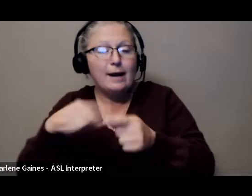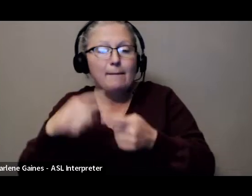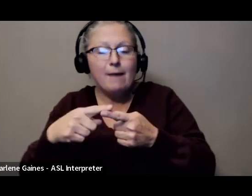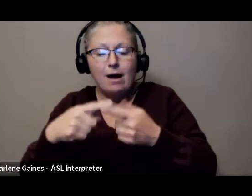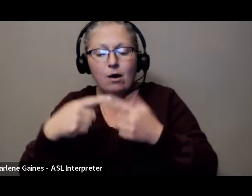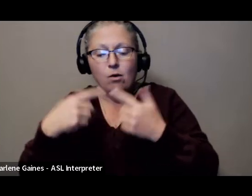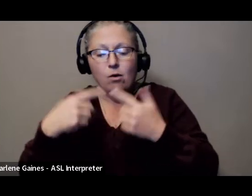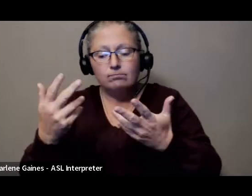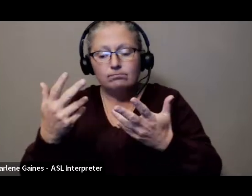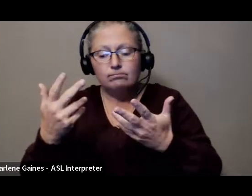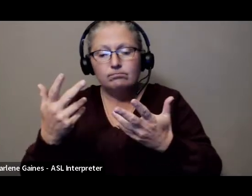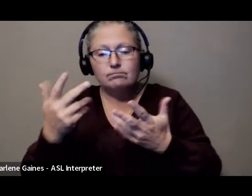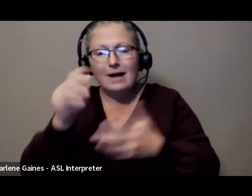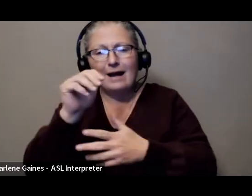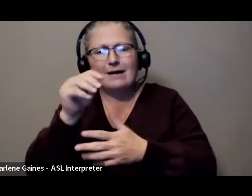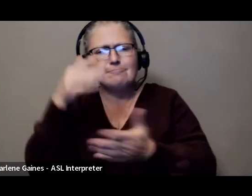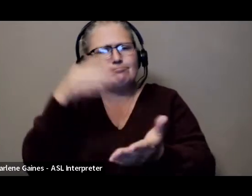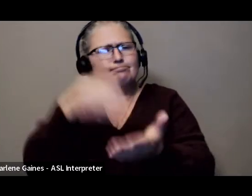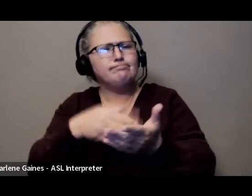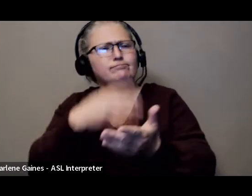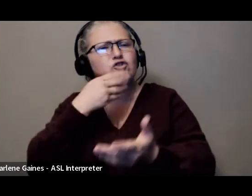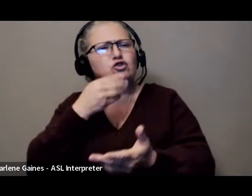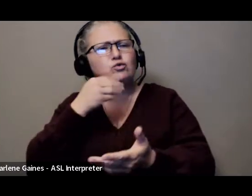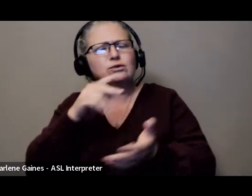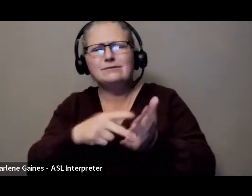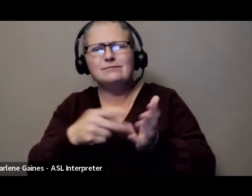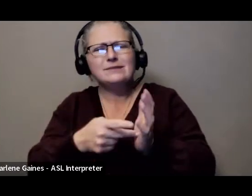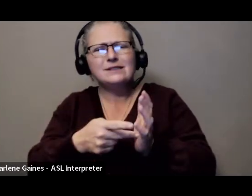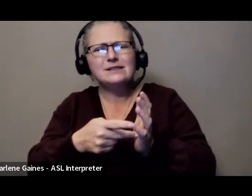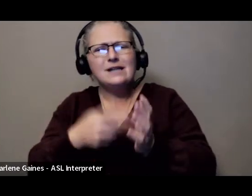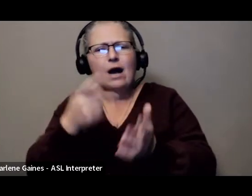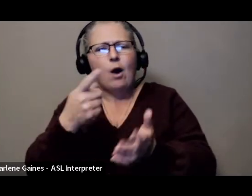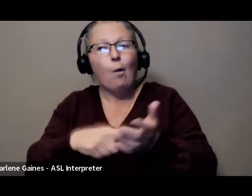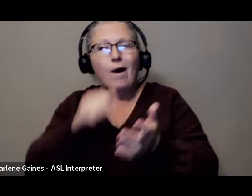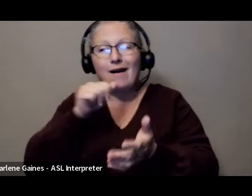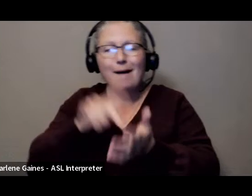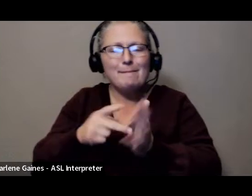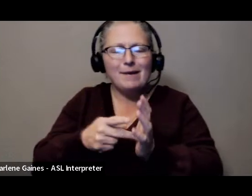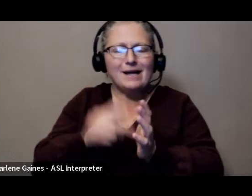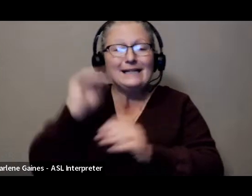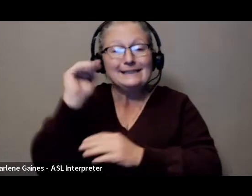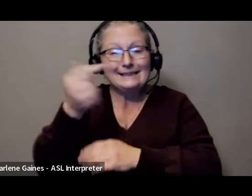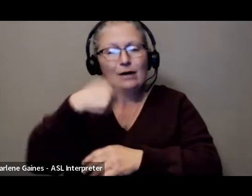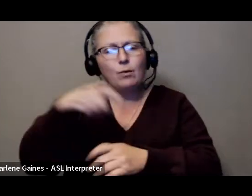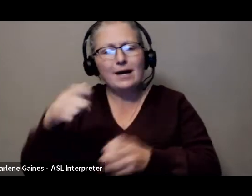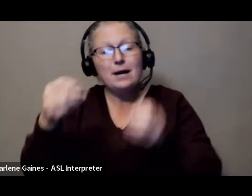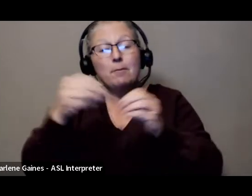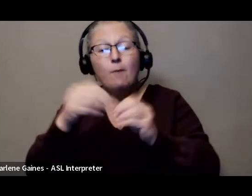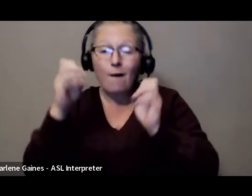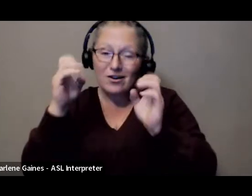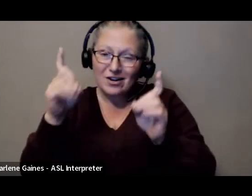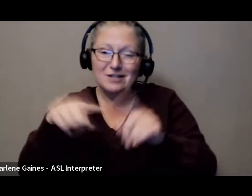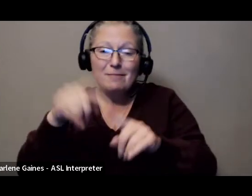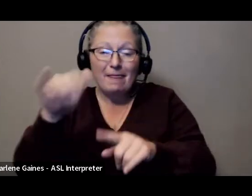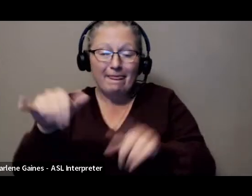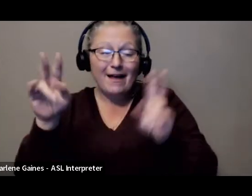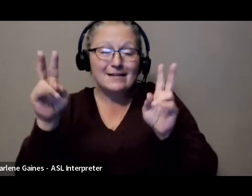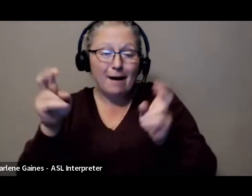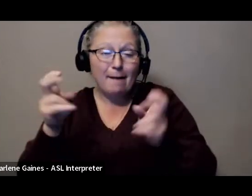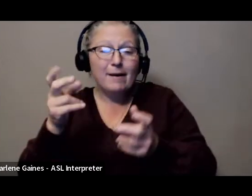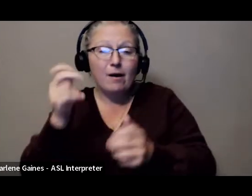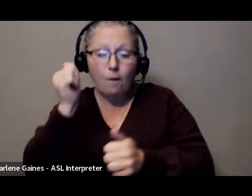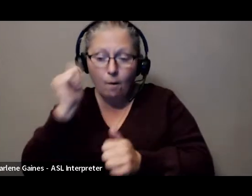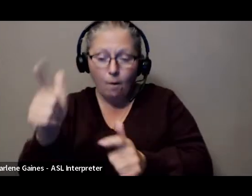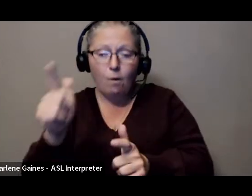about what anti-Semitism is and what it isn't. It seems we need further education on this topic so that all